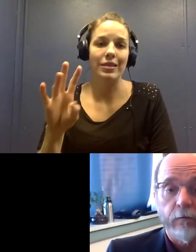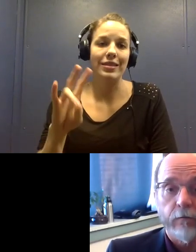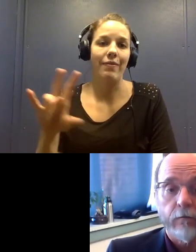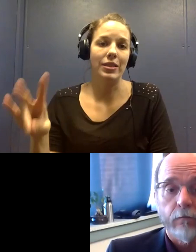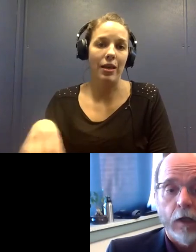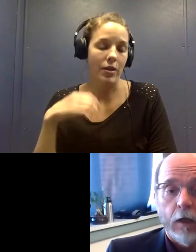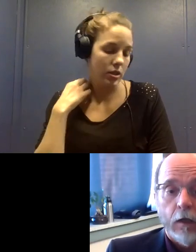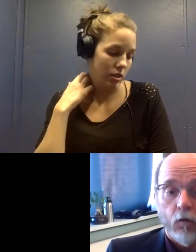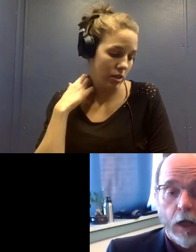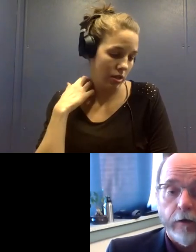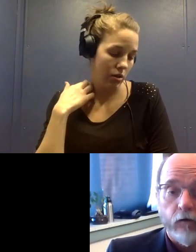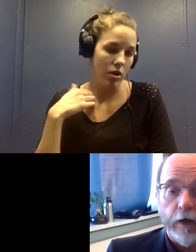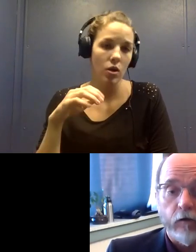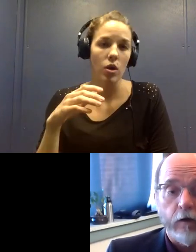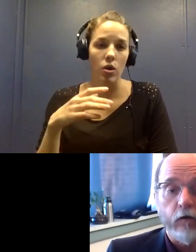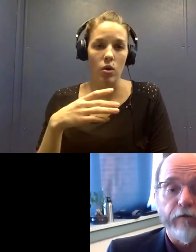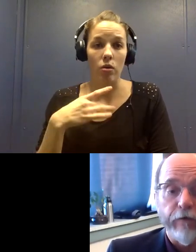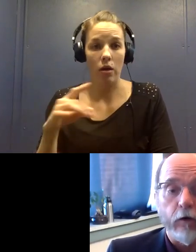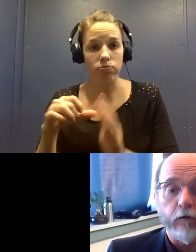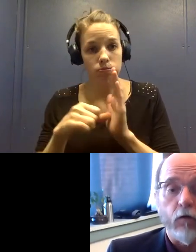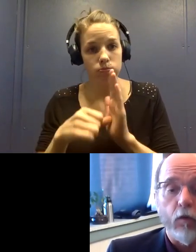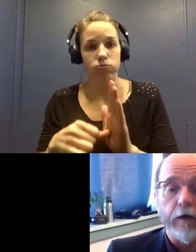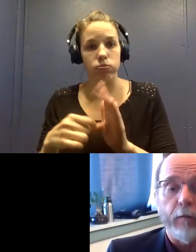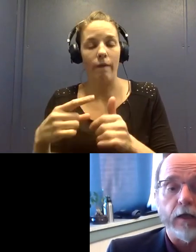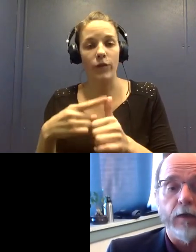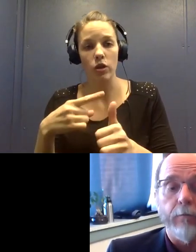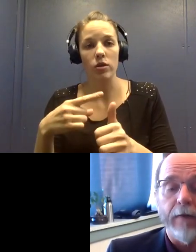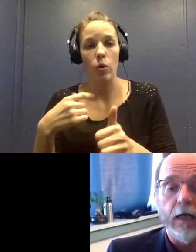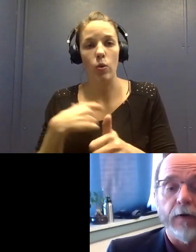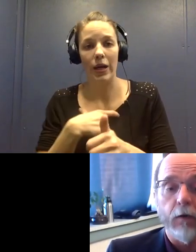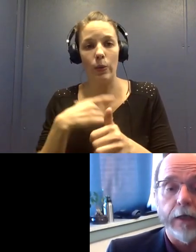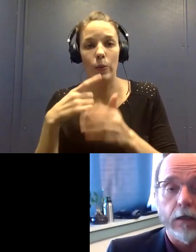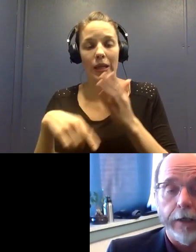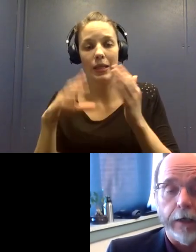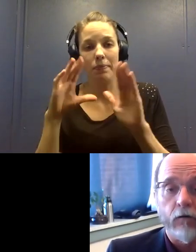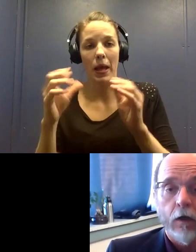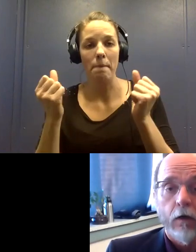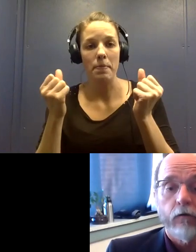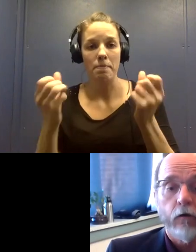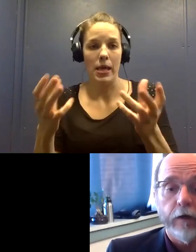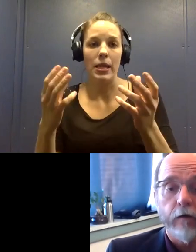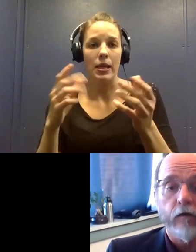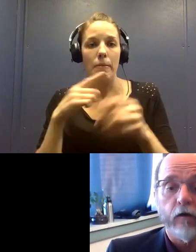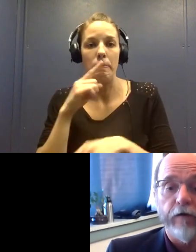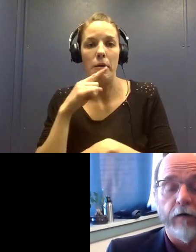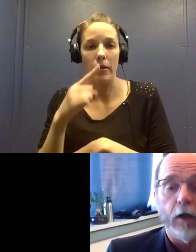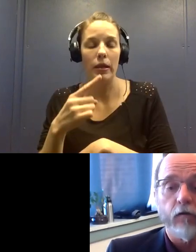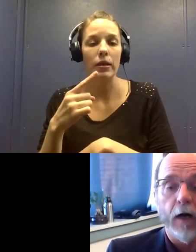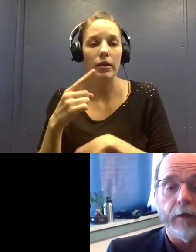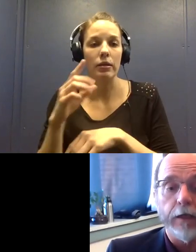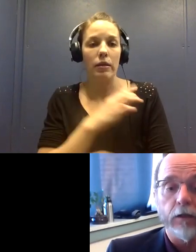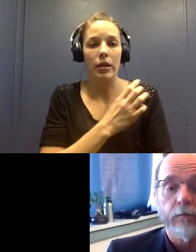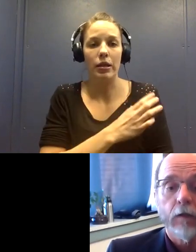563-386-7477. We'd like to stress that this is the first of what we expect to be many public clinics serving the 65